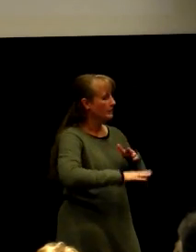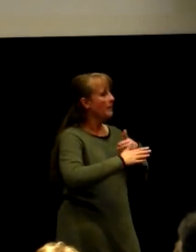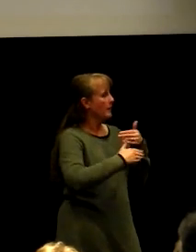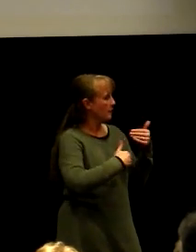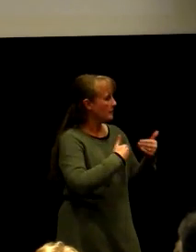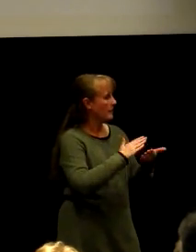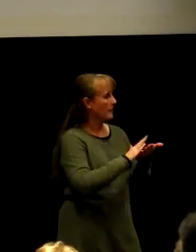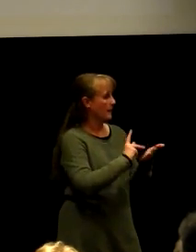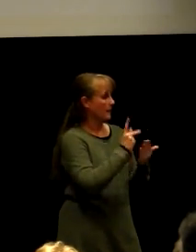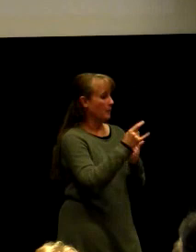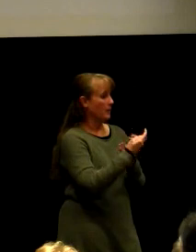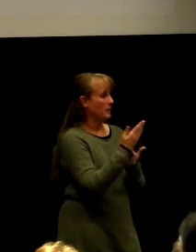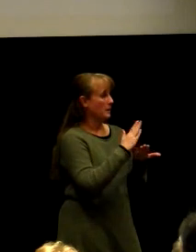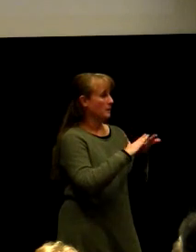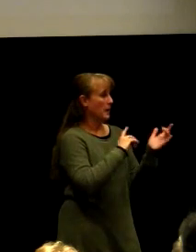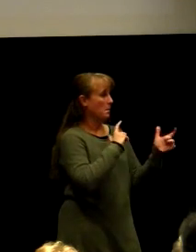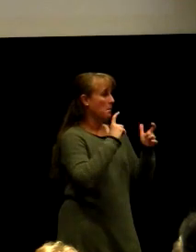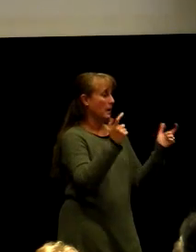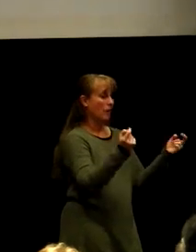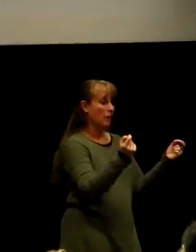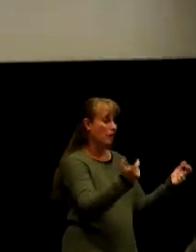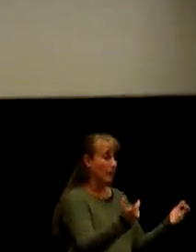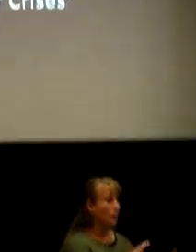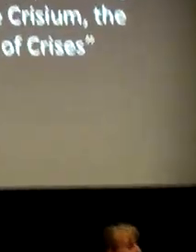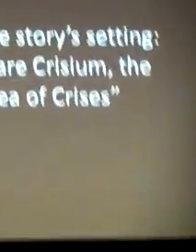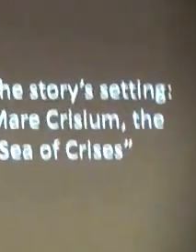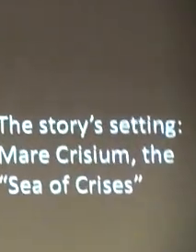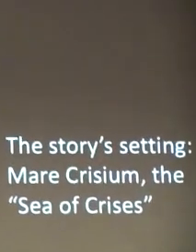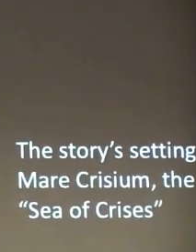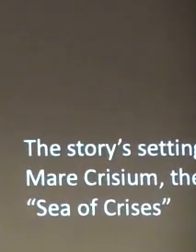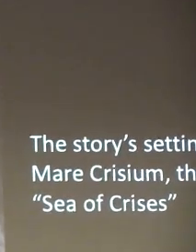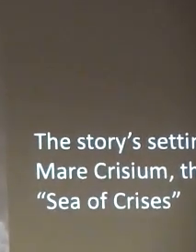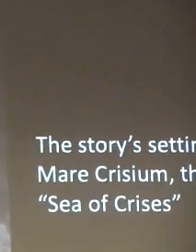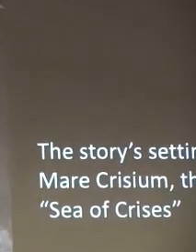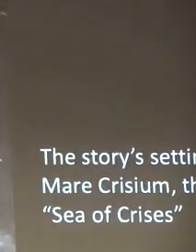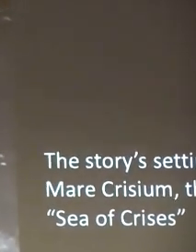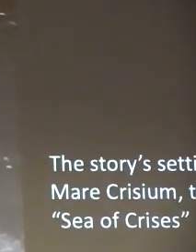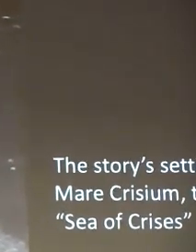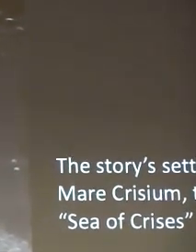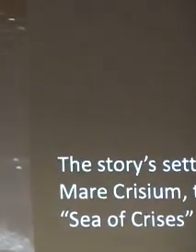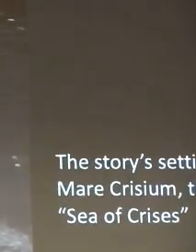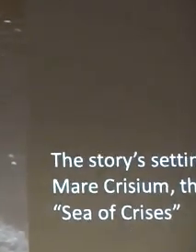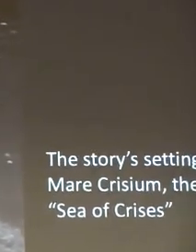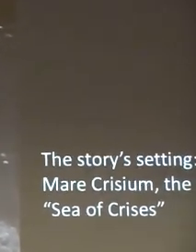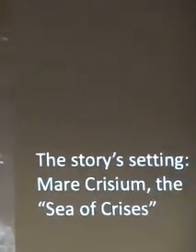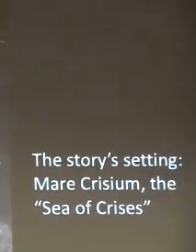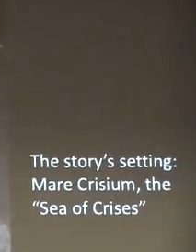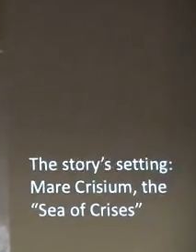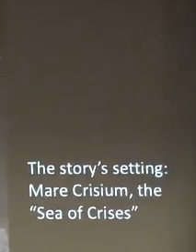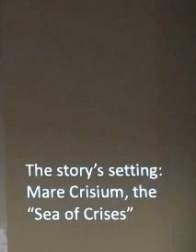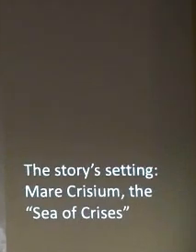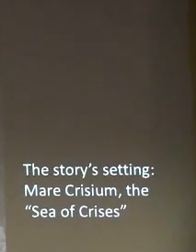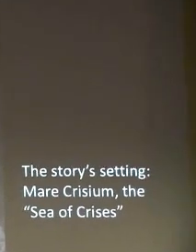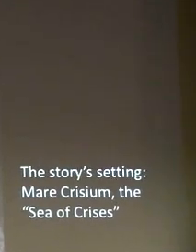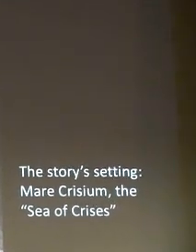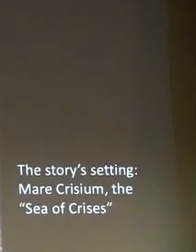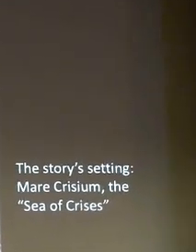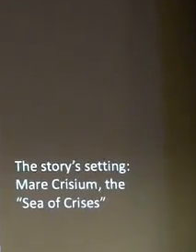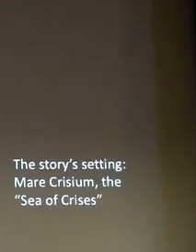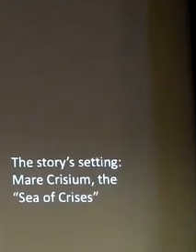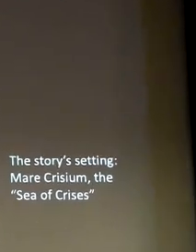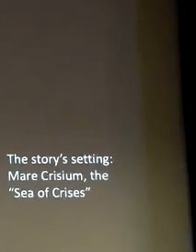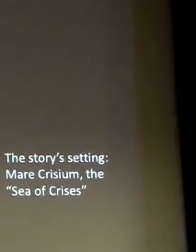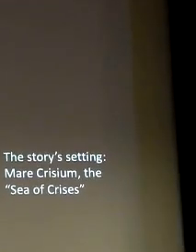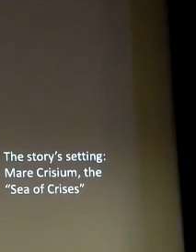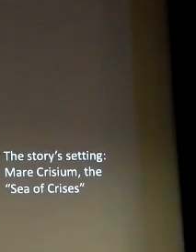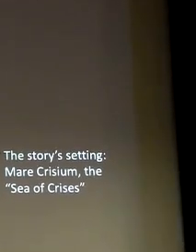became big quite quickly. One other thing I'll mention just in this introductory section is The Sentinel,